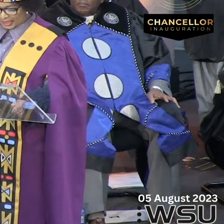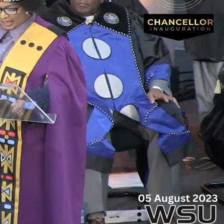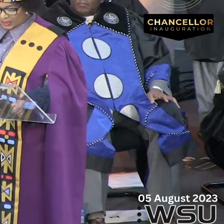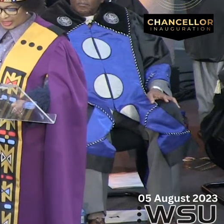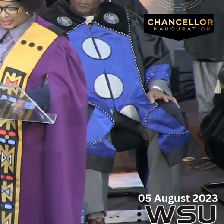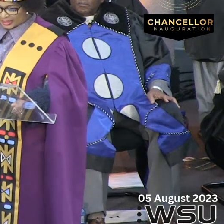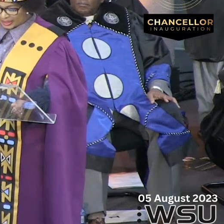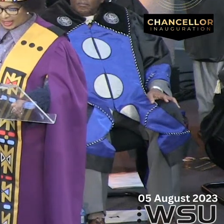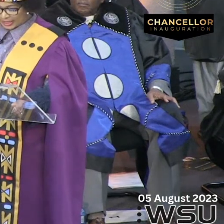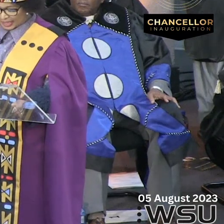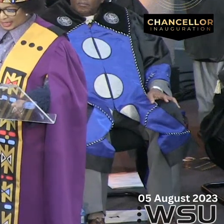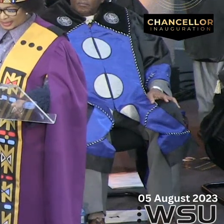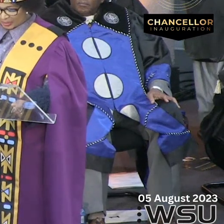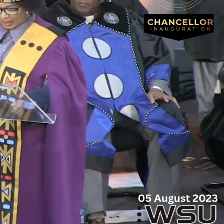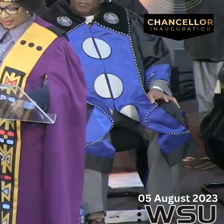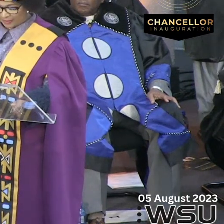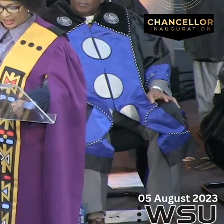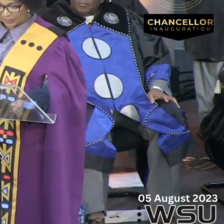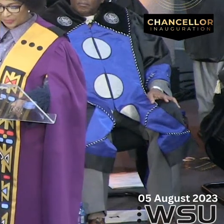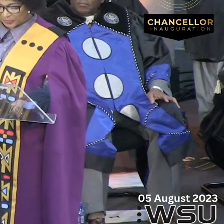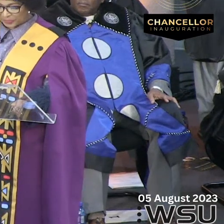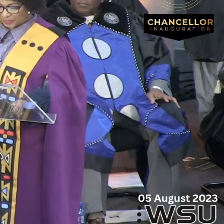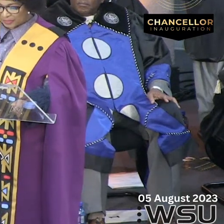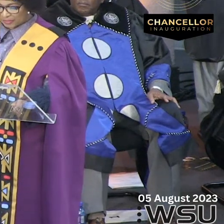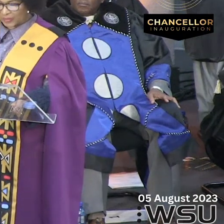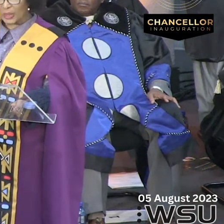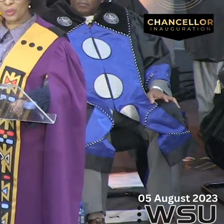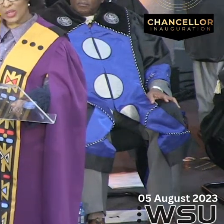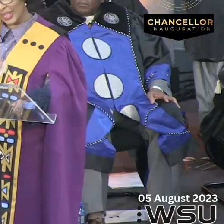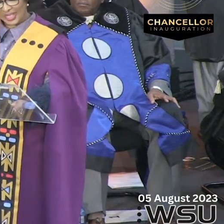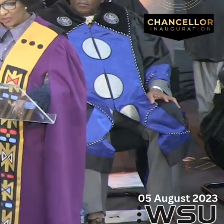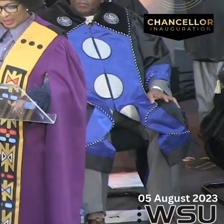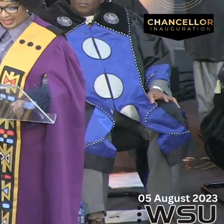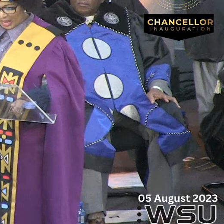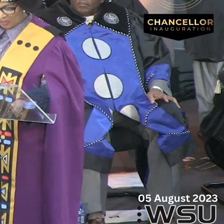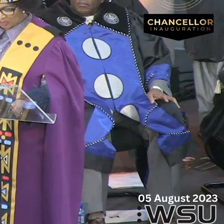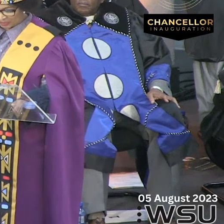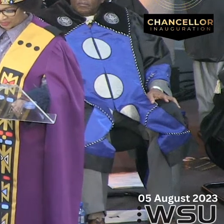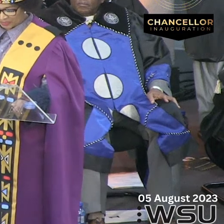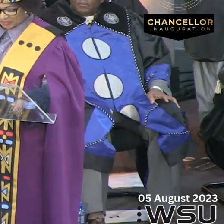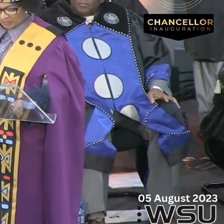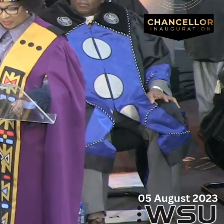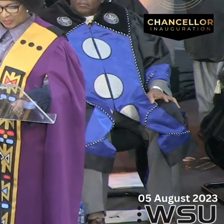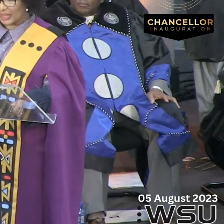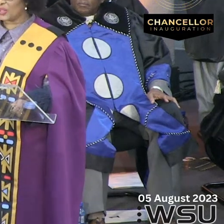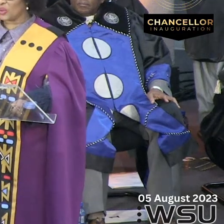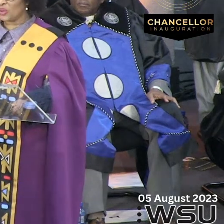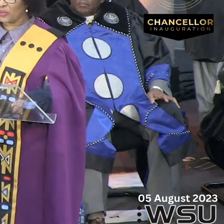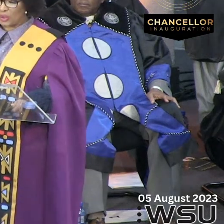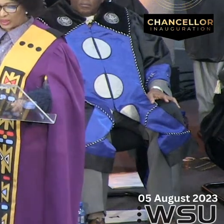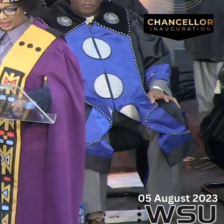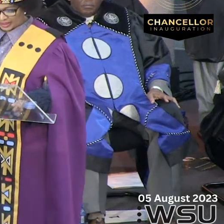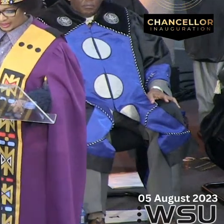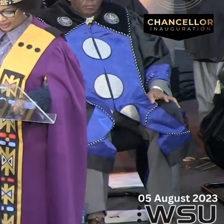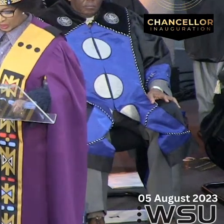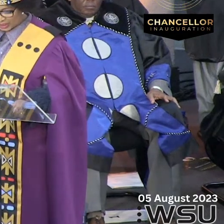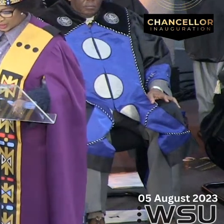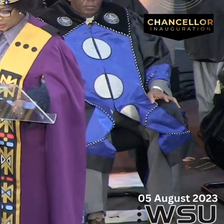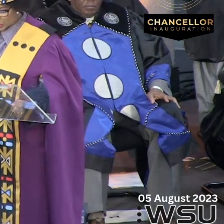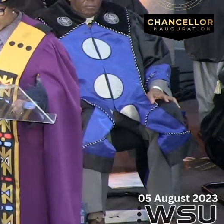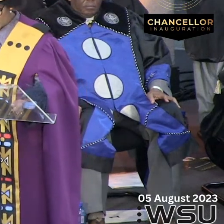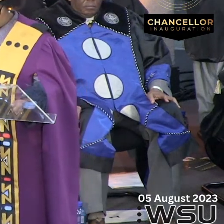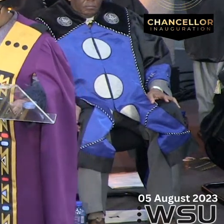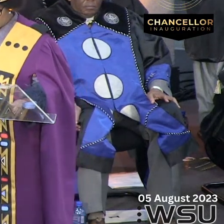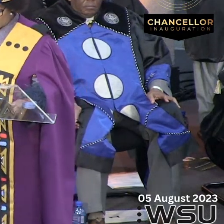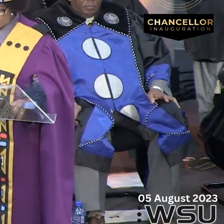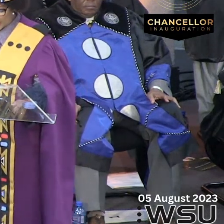develop chartered accountants at an academic level because I served my time. But I do, of course,